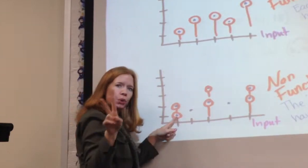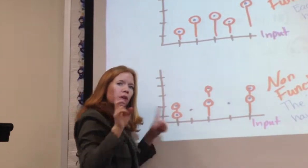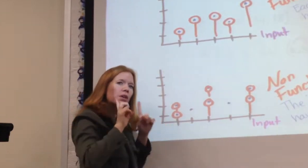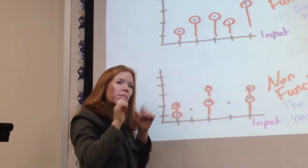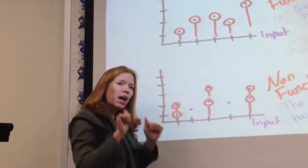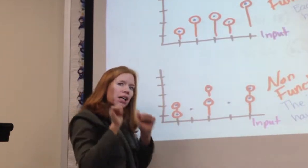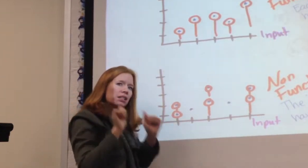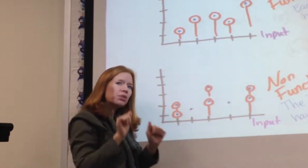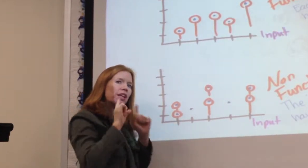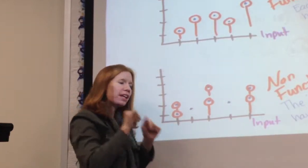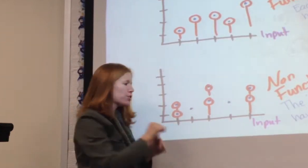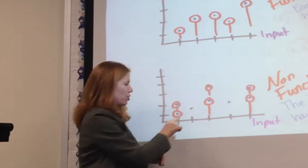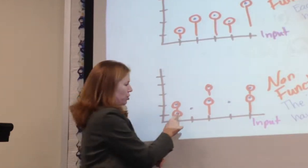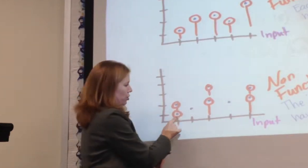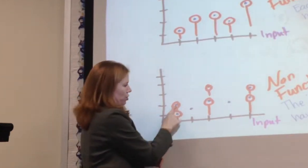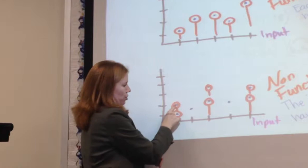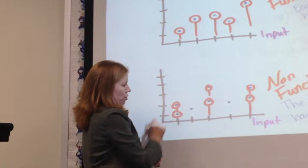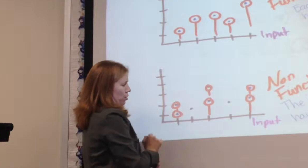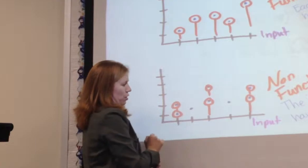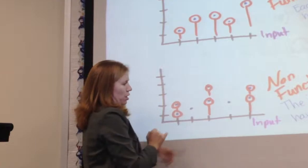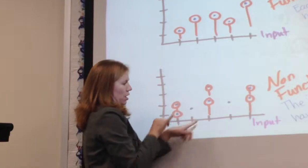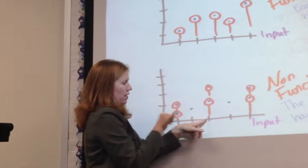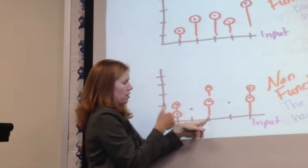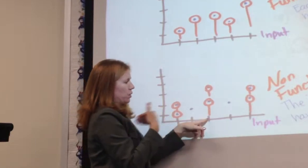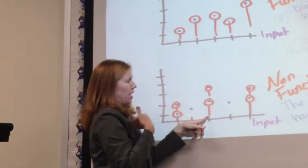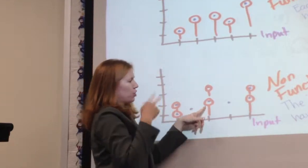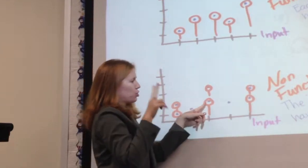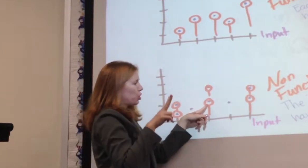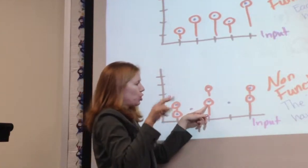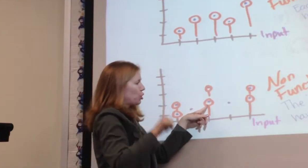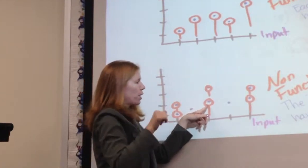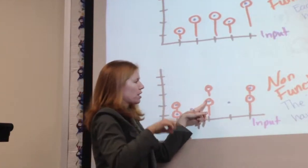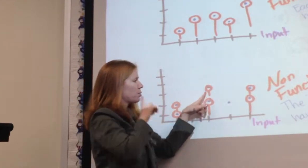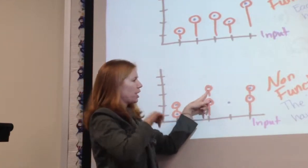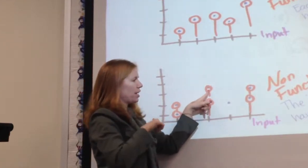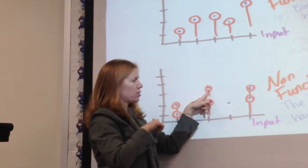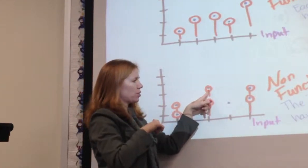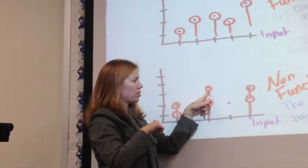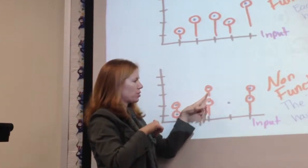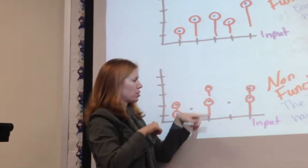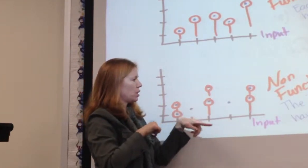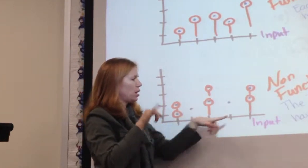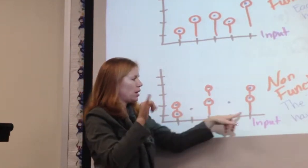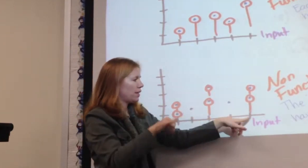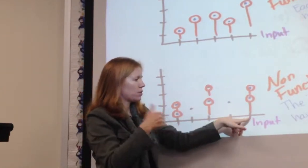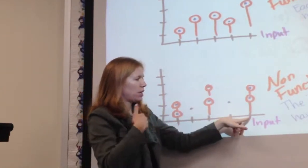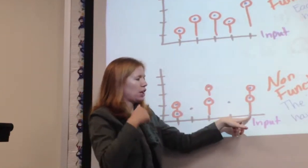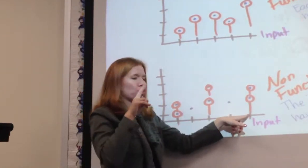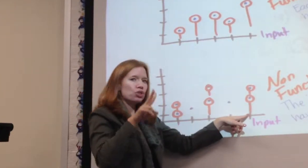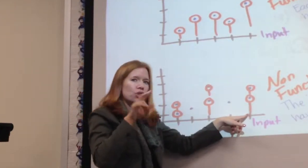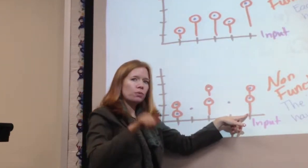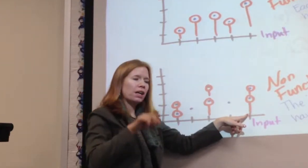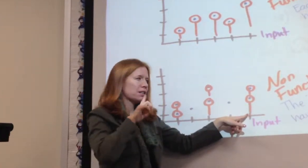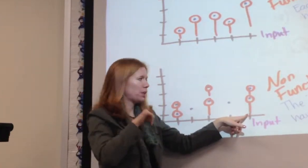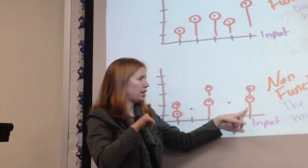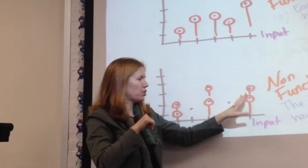2 possible answers. This one has 2 possible answers. This one has 2 possible